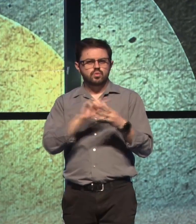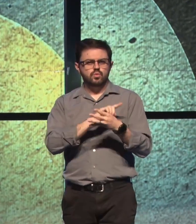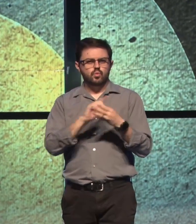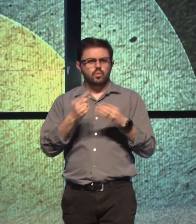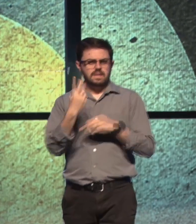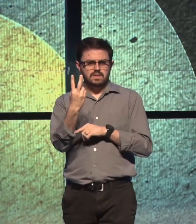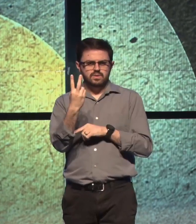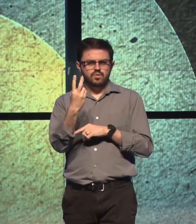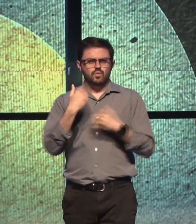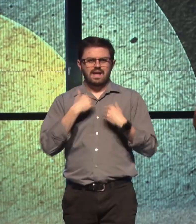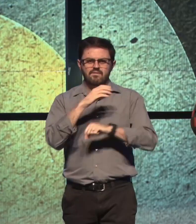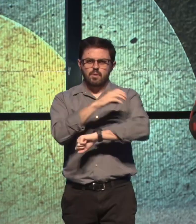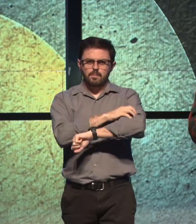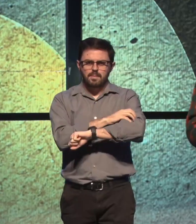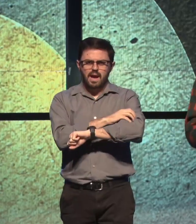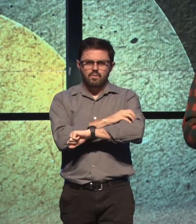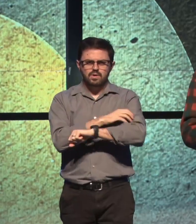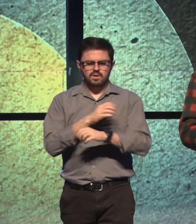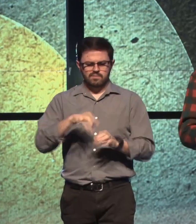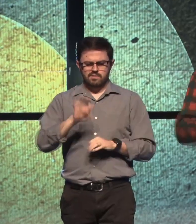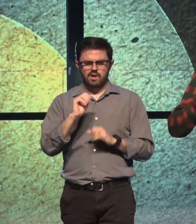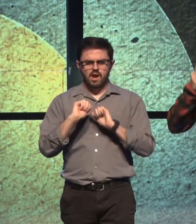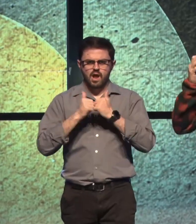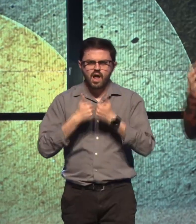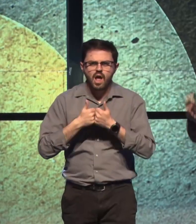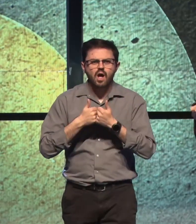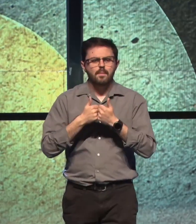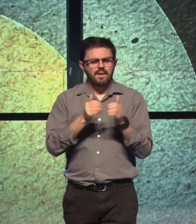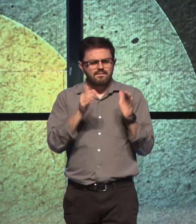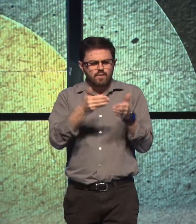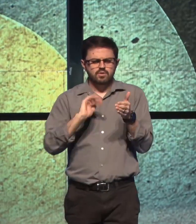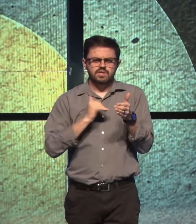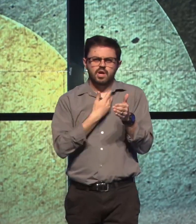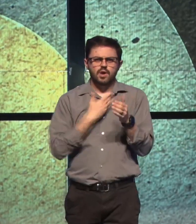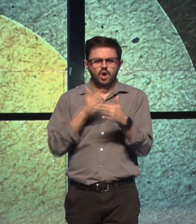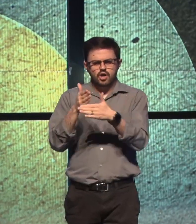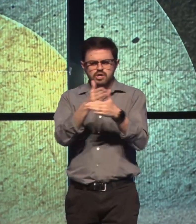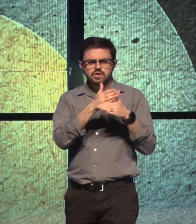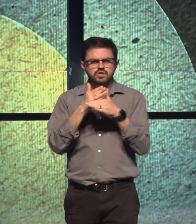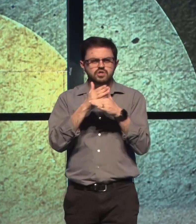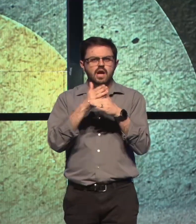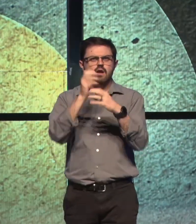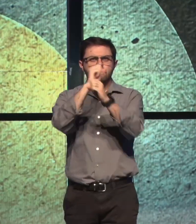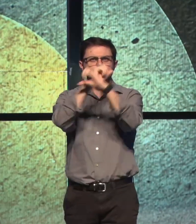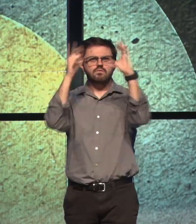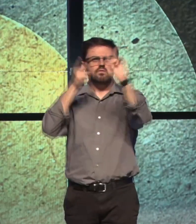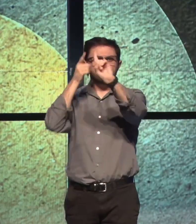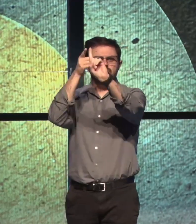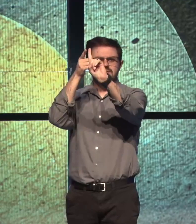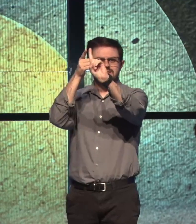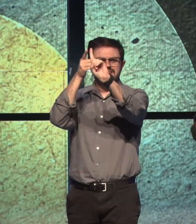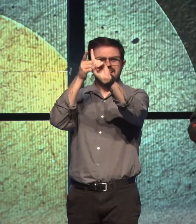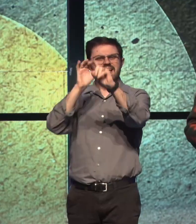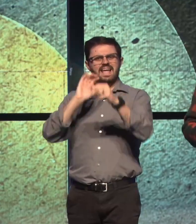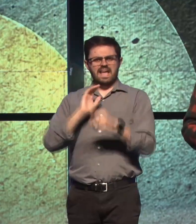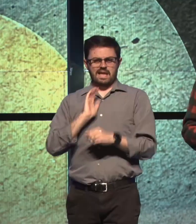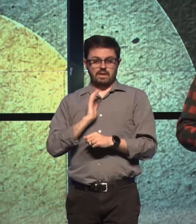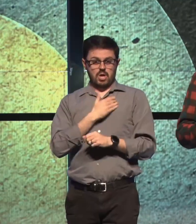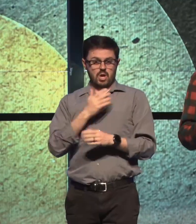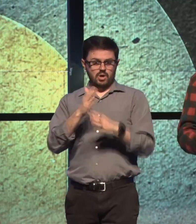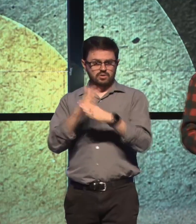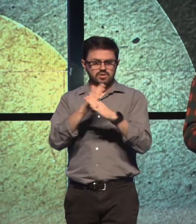from focusing on a shared vision. And we said that our shared vision is that we are ultimately about equipping and encouraging everyday